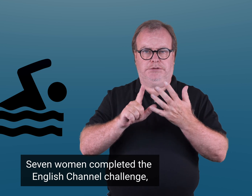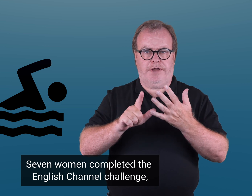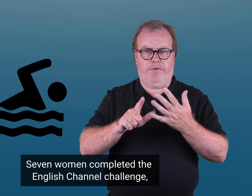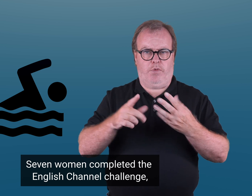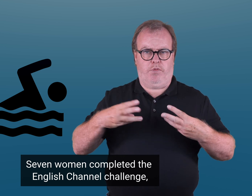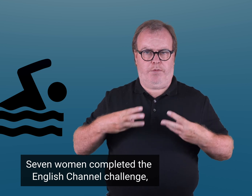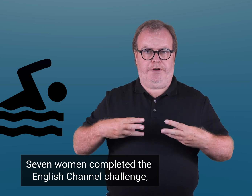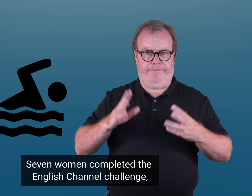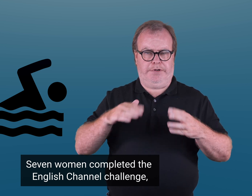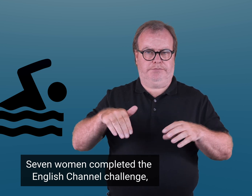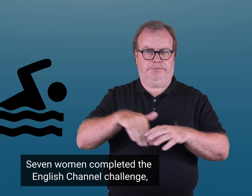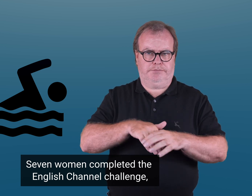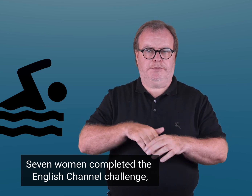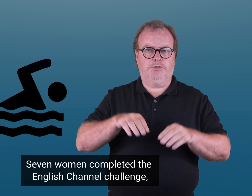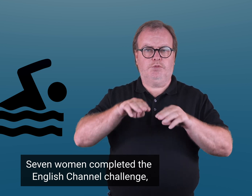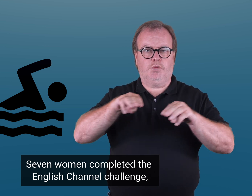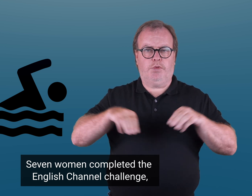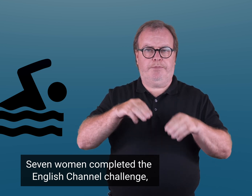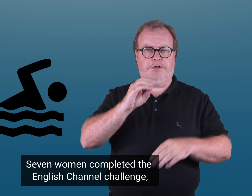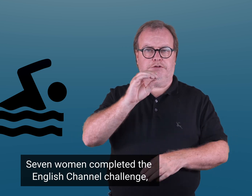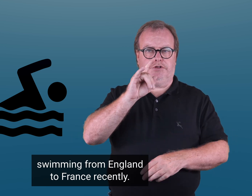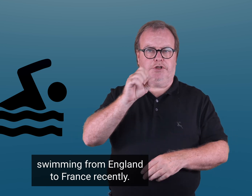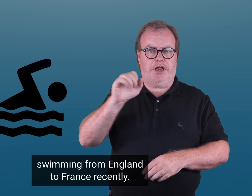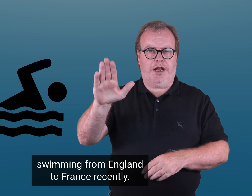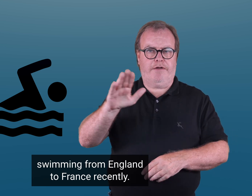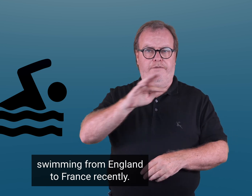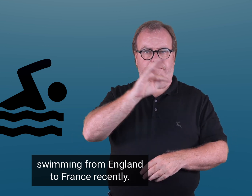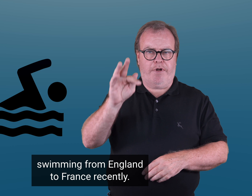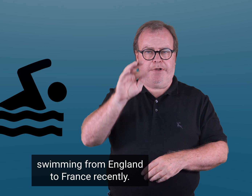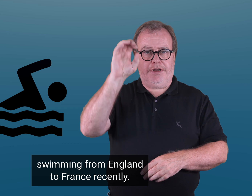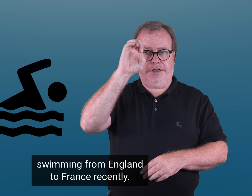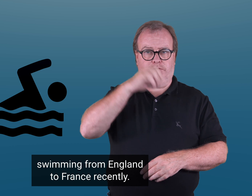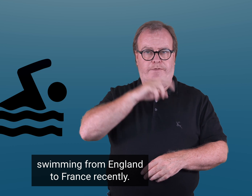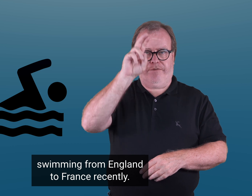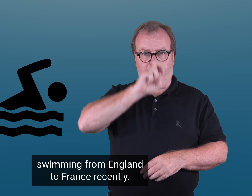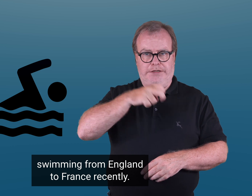7 women completed the English Channel Challenge, swimming from England to France recently.